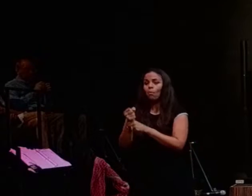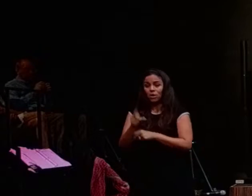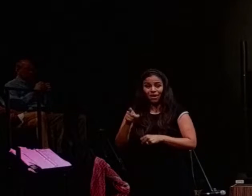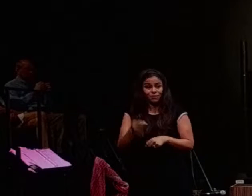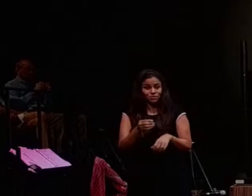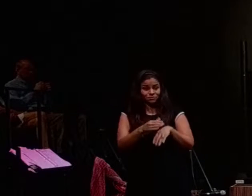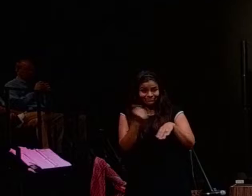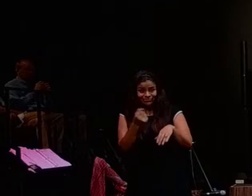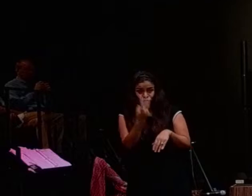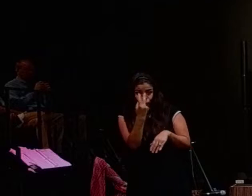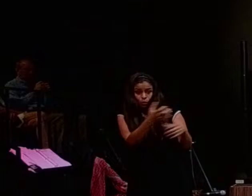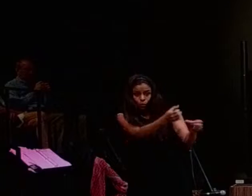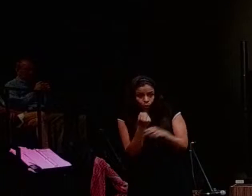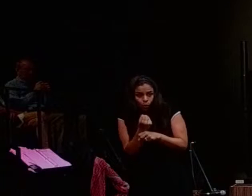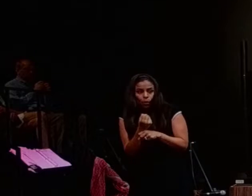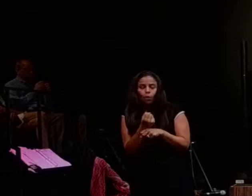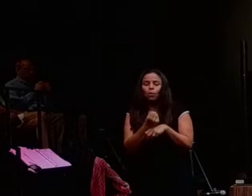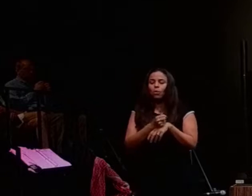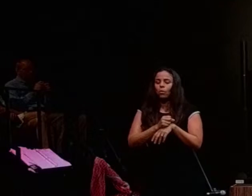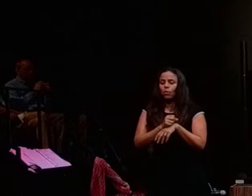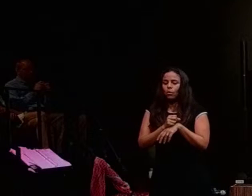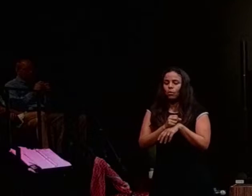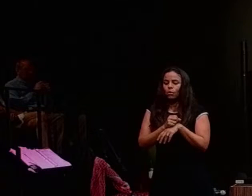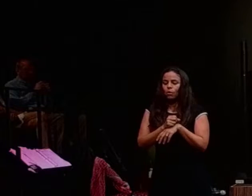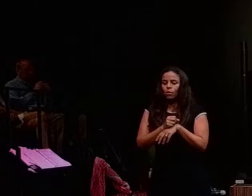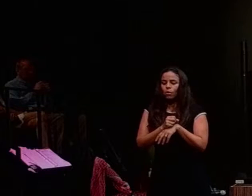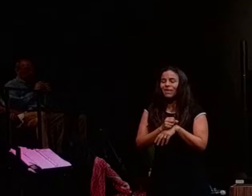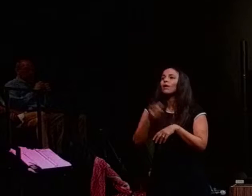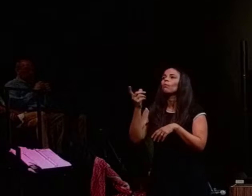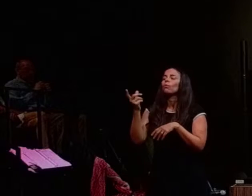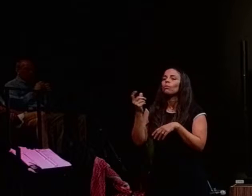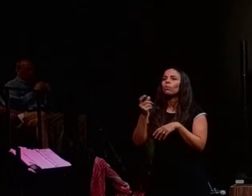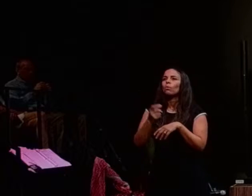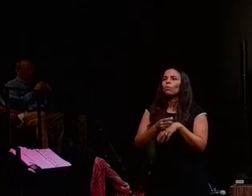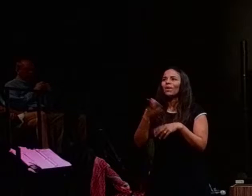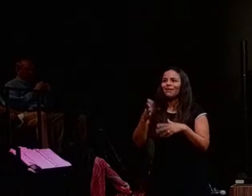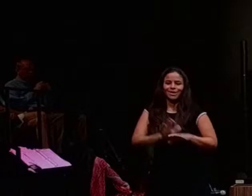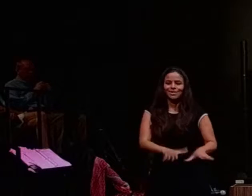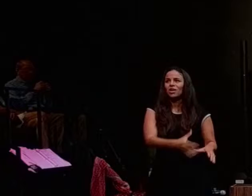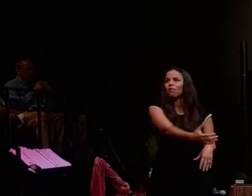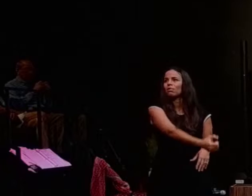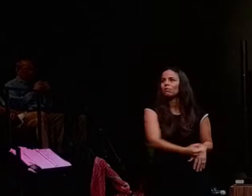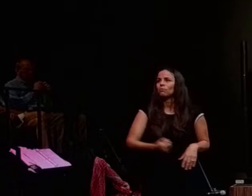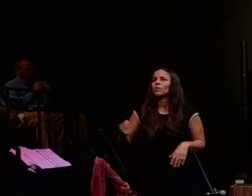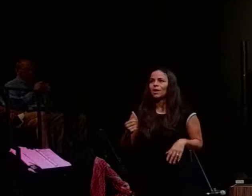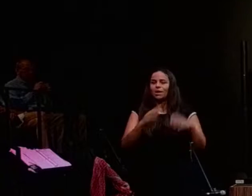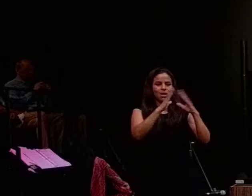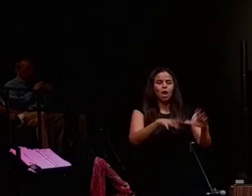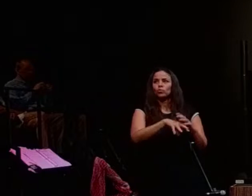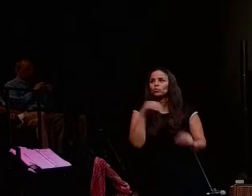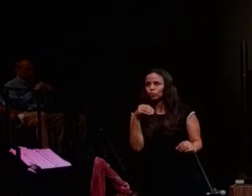two adult victims out. And then he starts getting on there, be advised, we have one pediatric pulled out of his house.